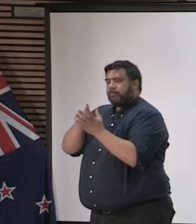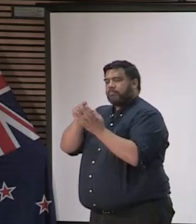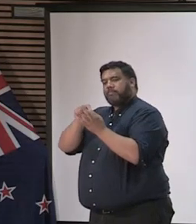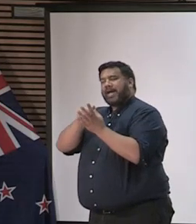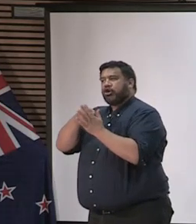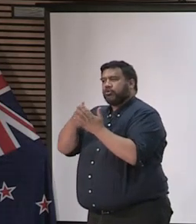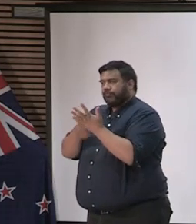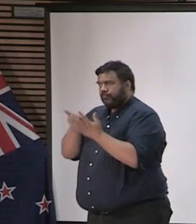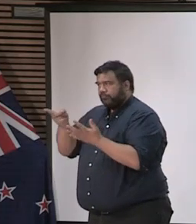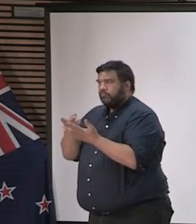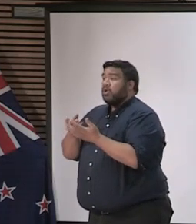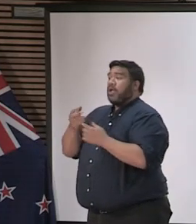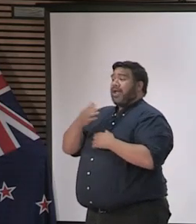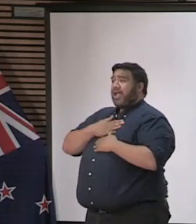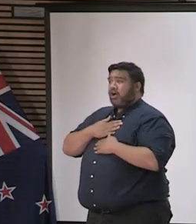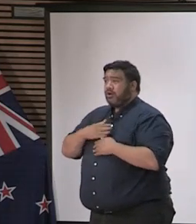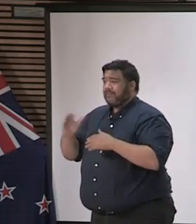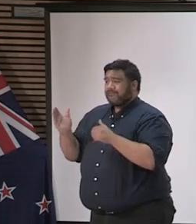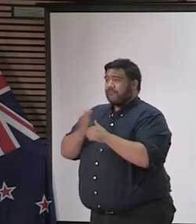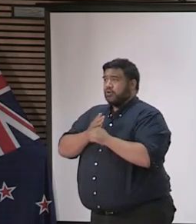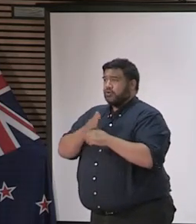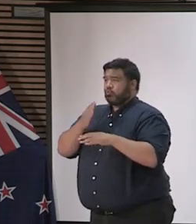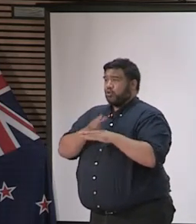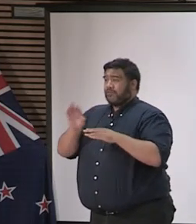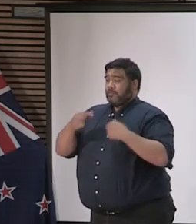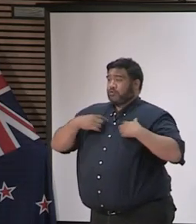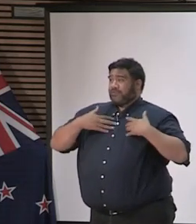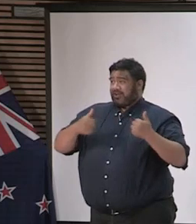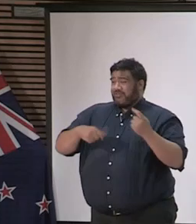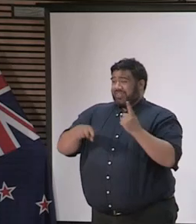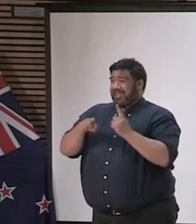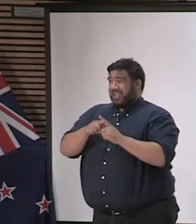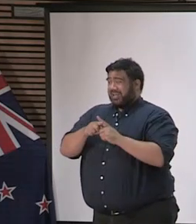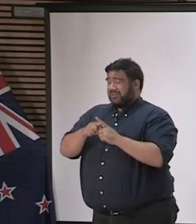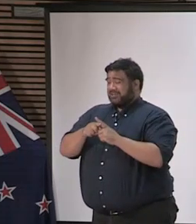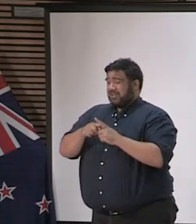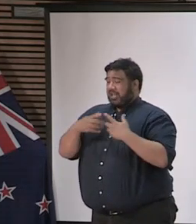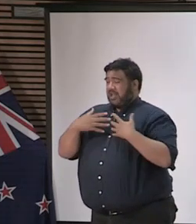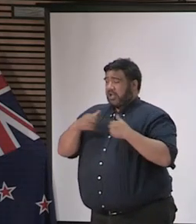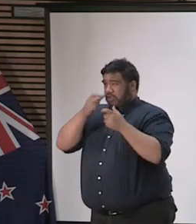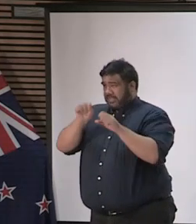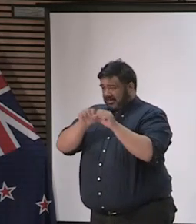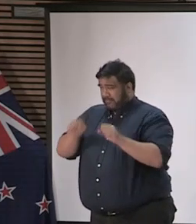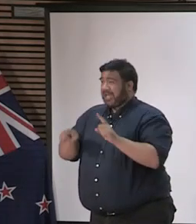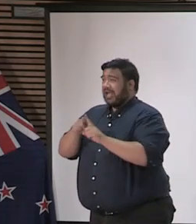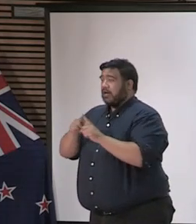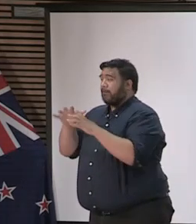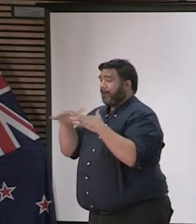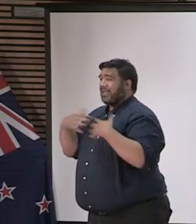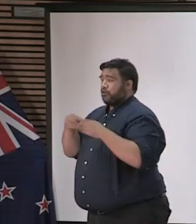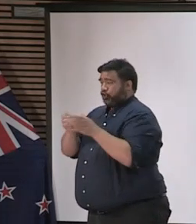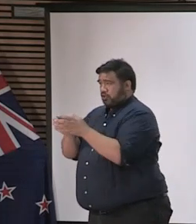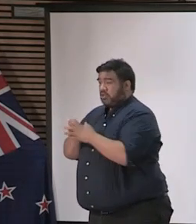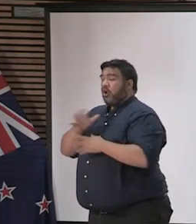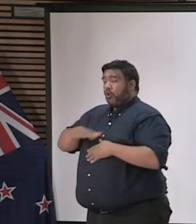led by first and foremost the Ministry of Health and the healthcare system and our public health units, it's done a very good job. That's why we